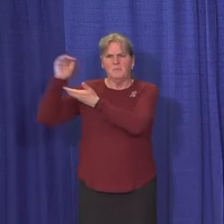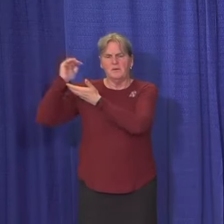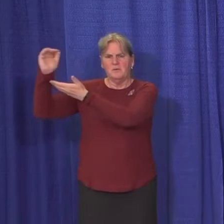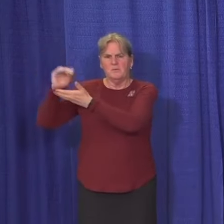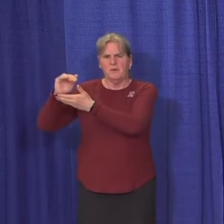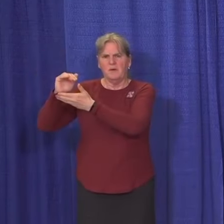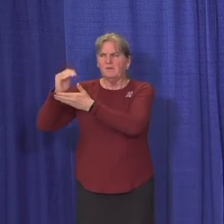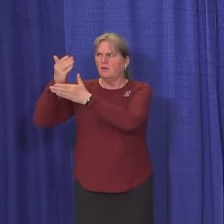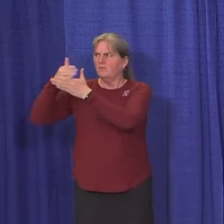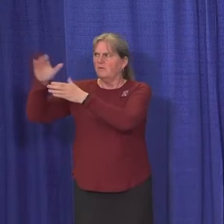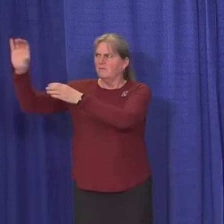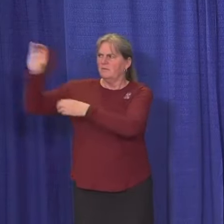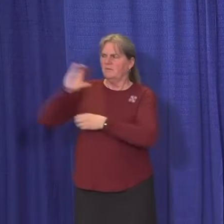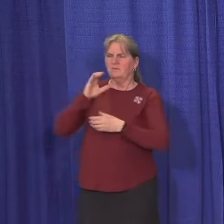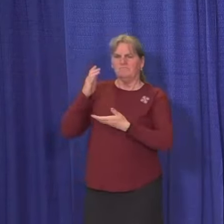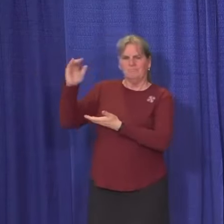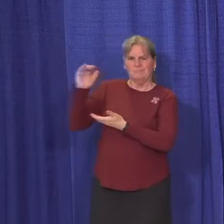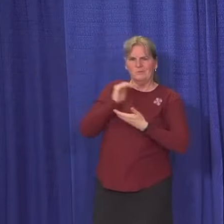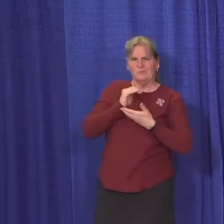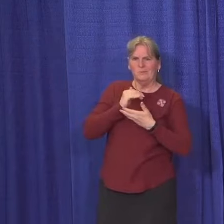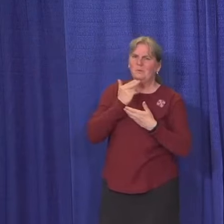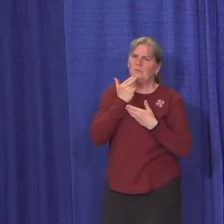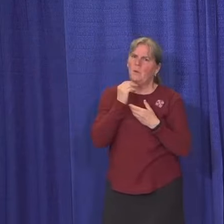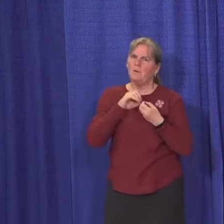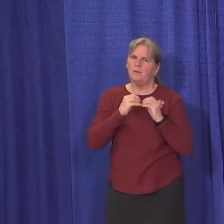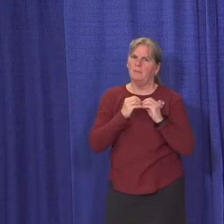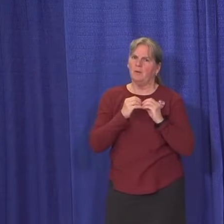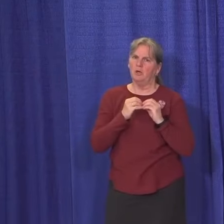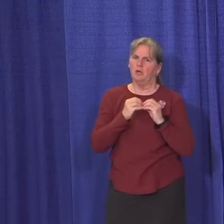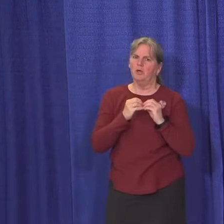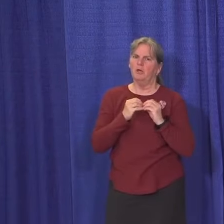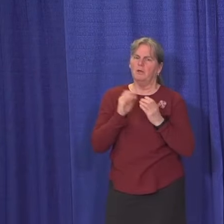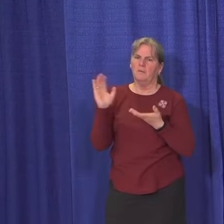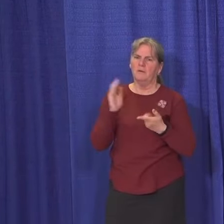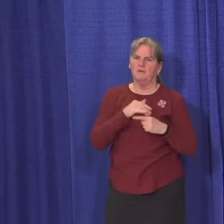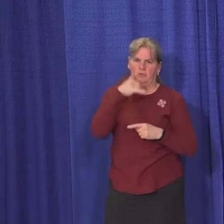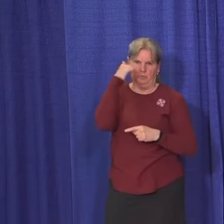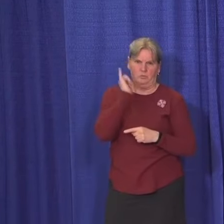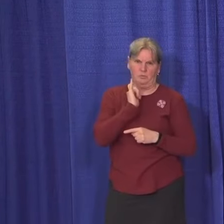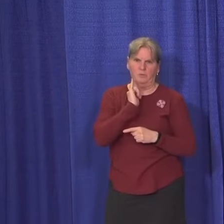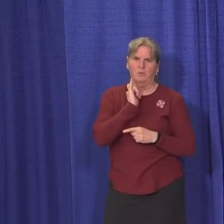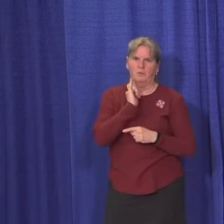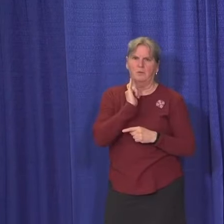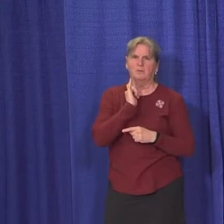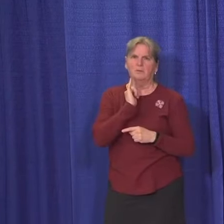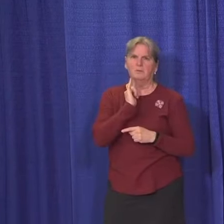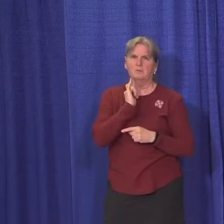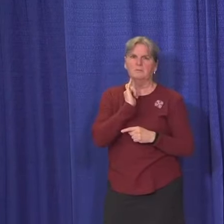we're asking is a relatively small number of doses